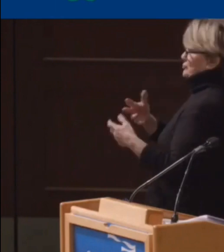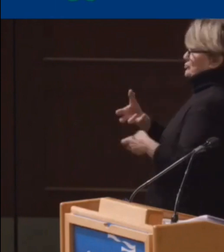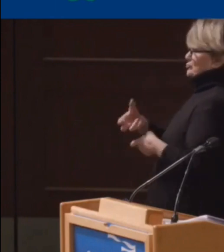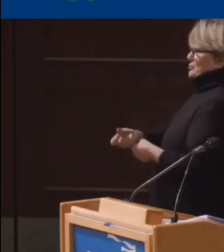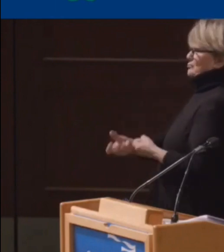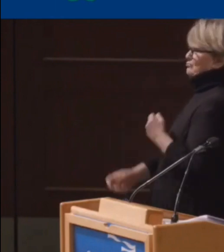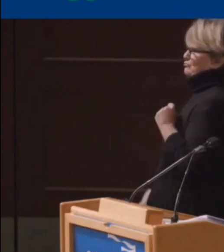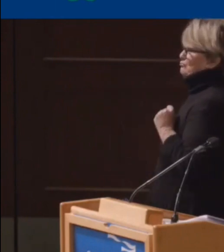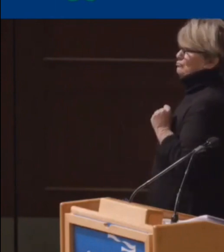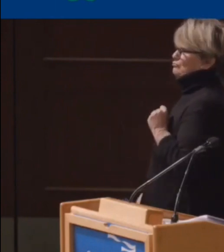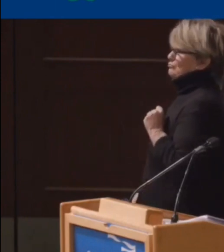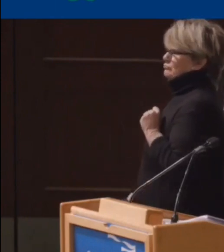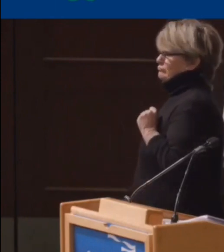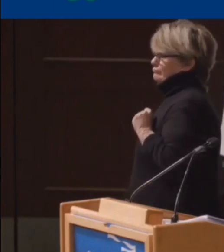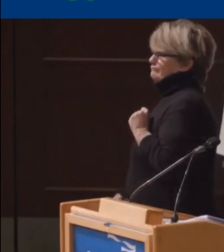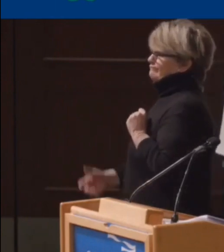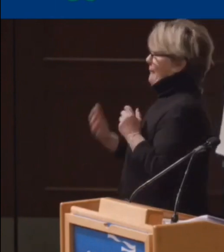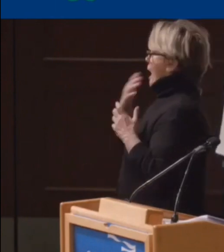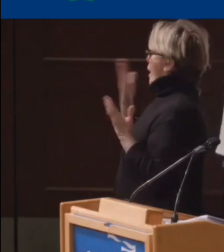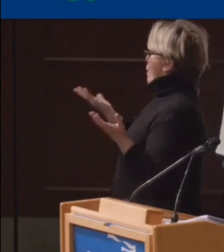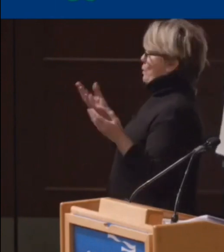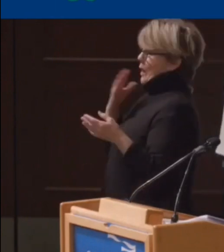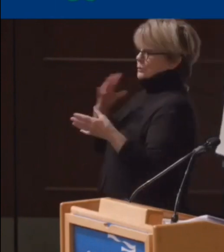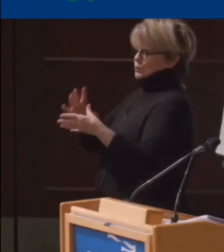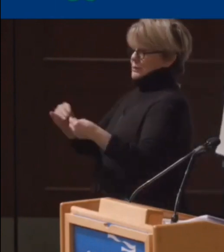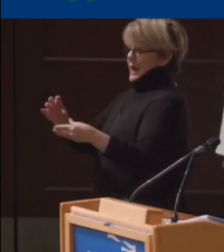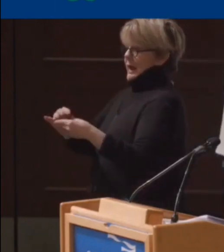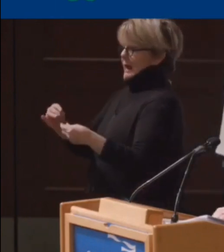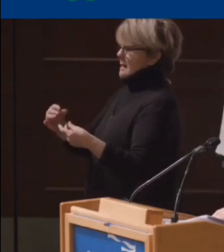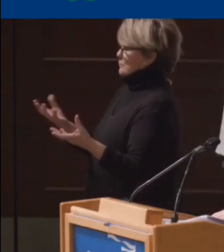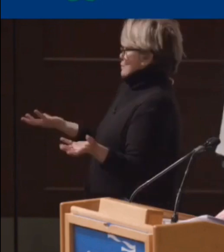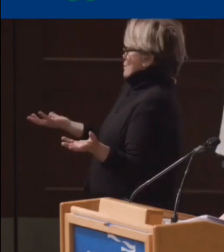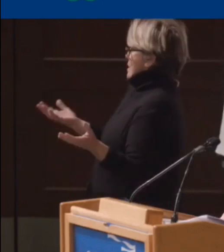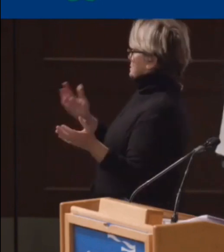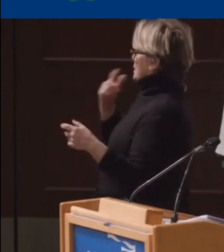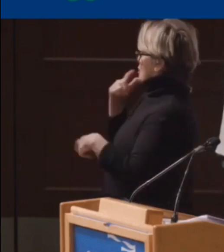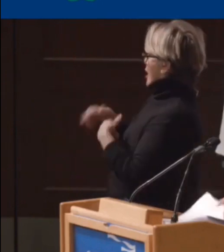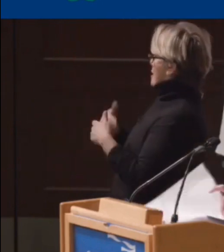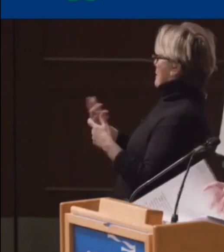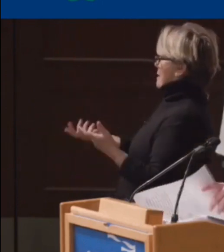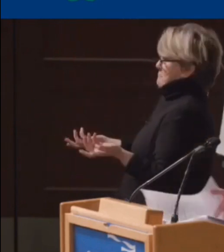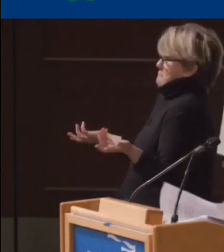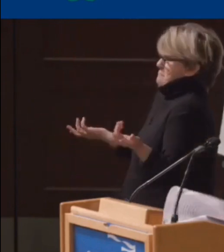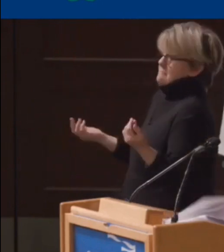lot of times, I didn't know what to say, what to talk about.